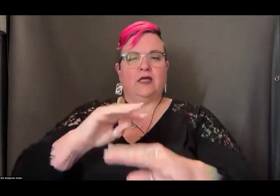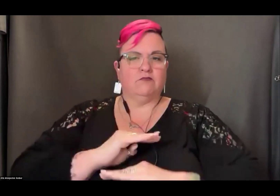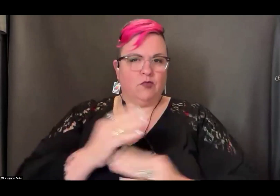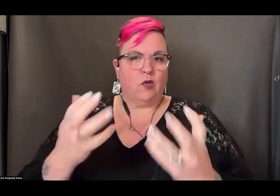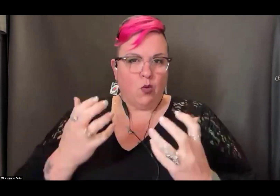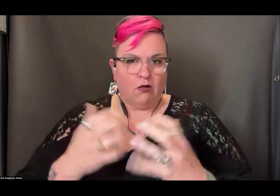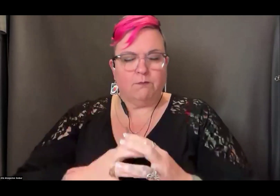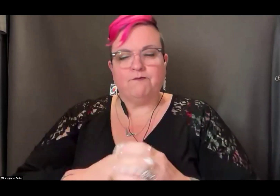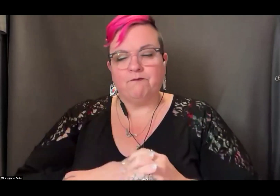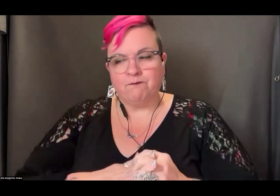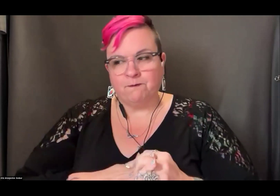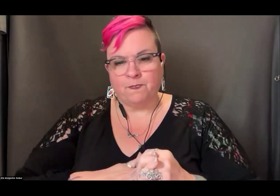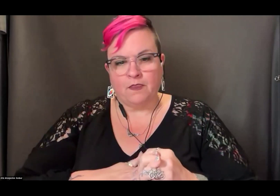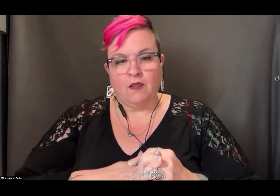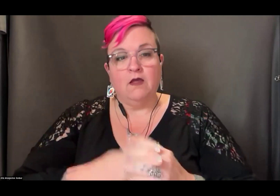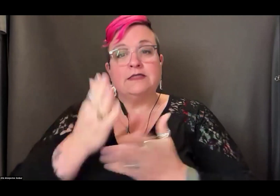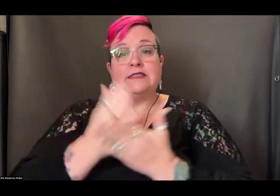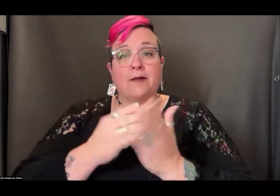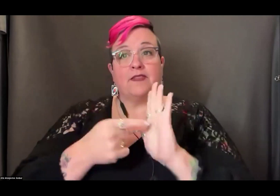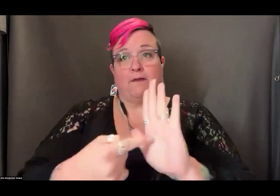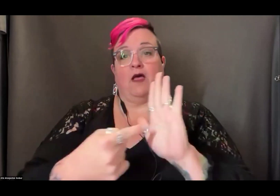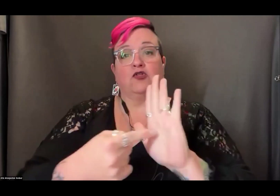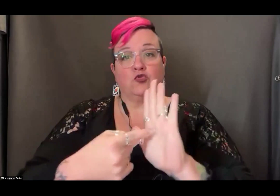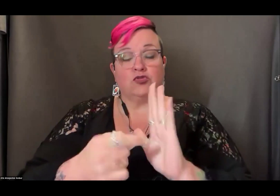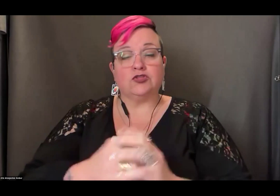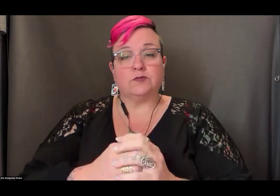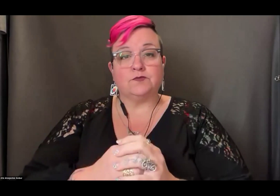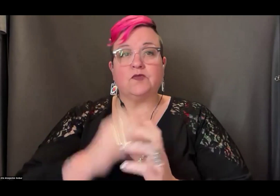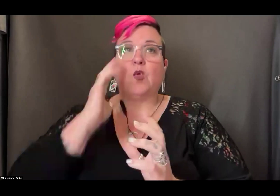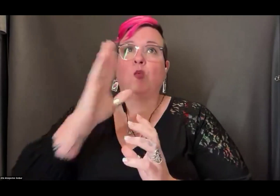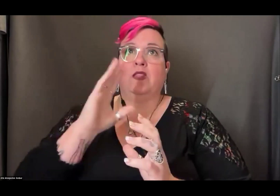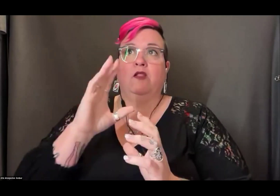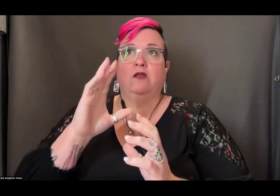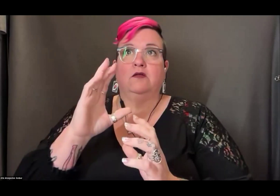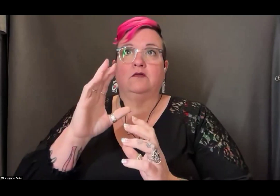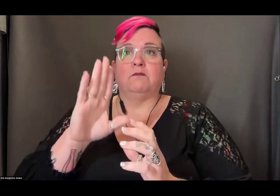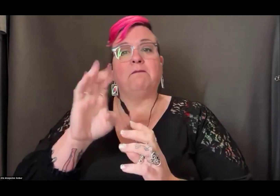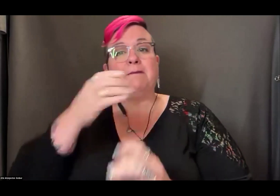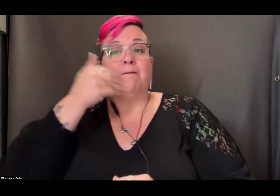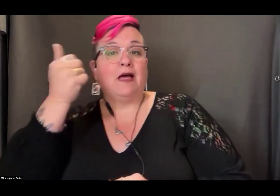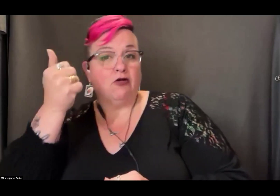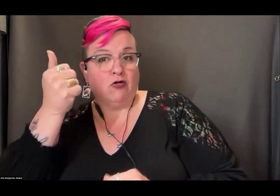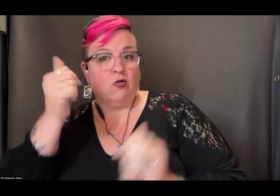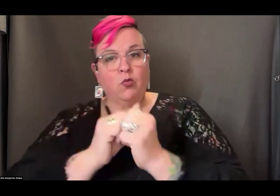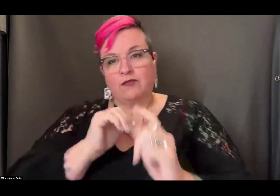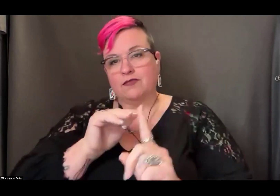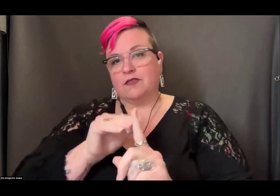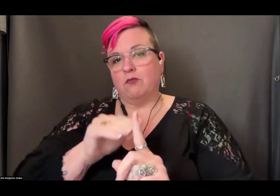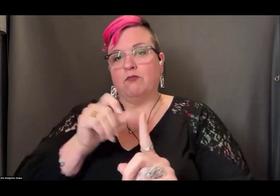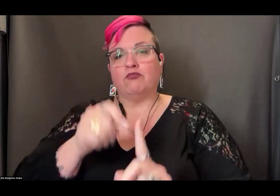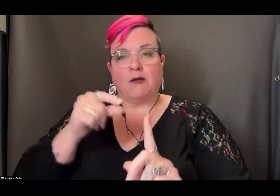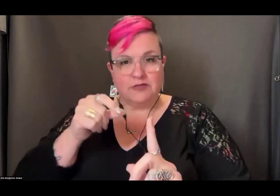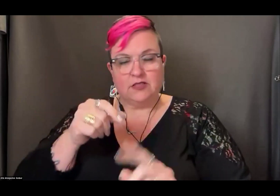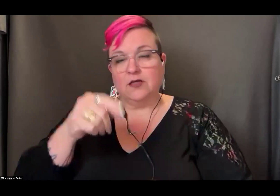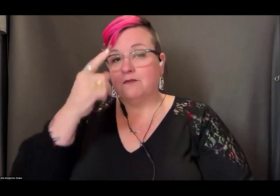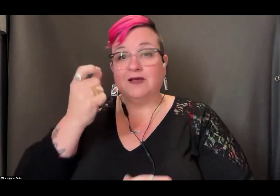Now, certain models are going to do a lot better with prompting simply because